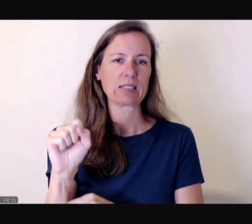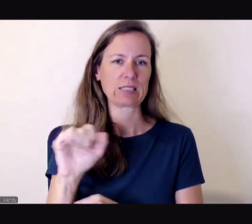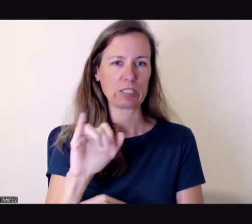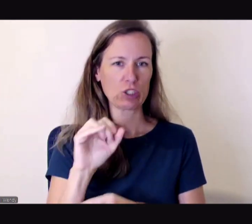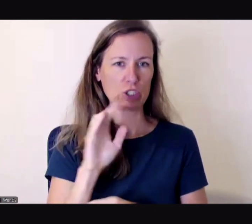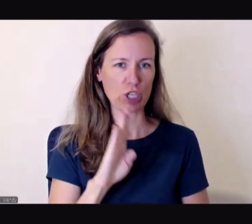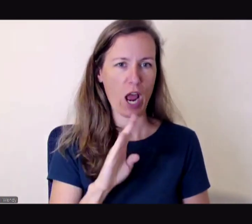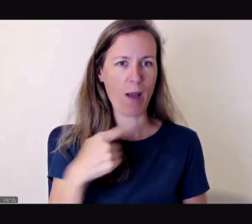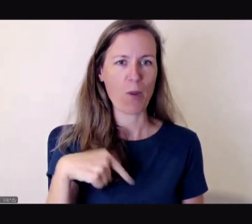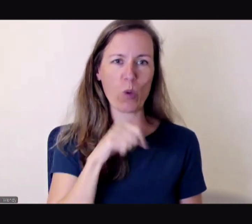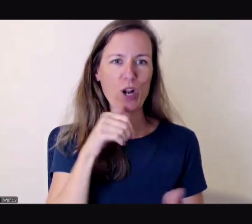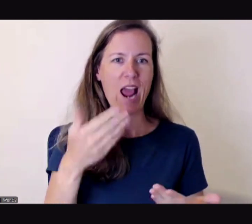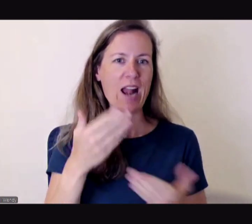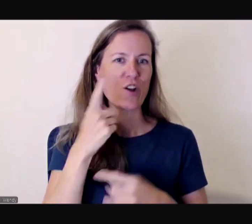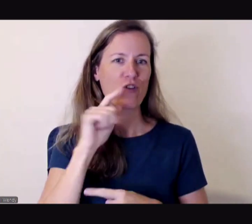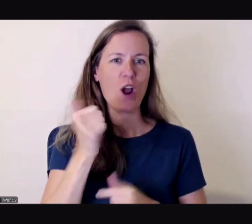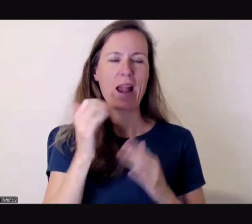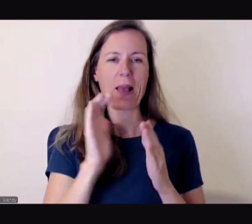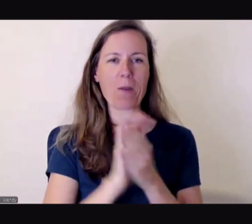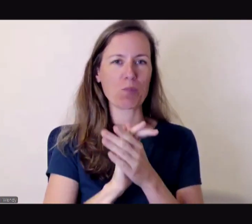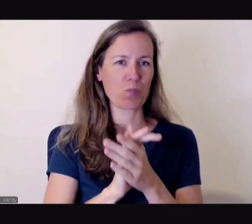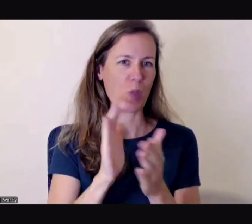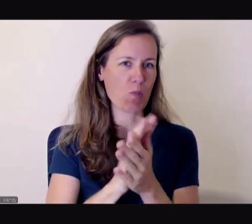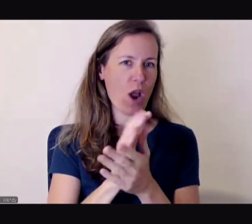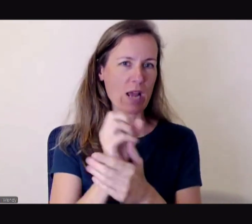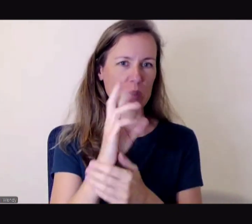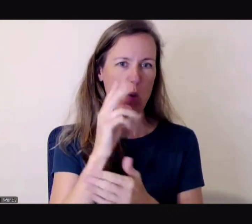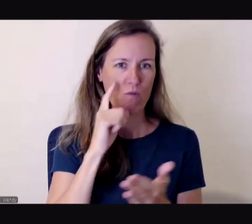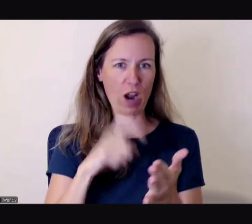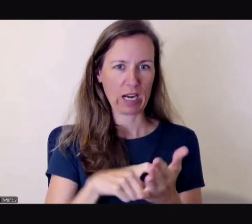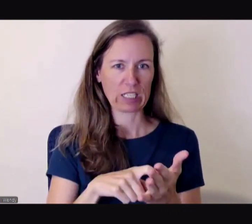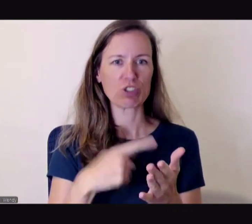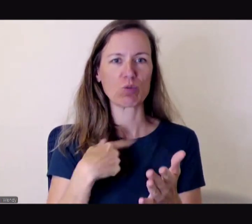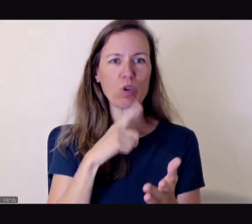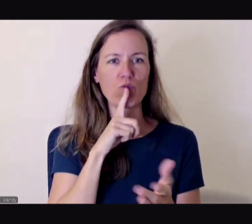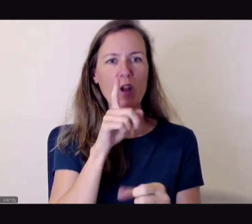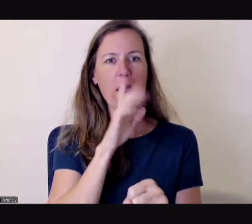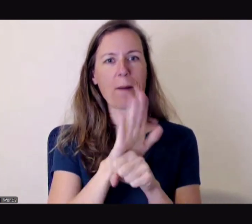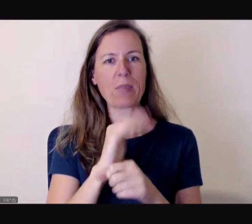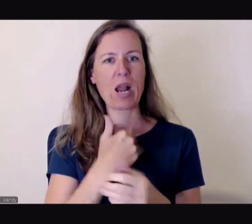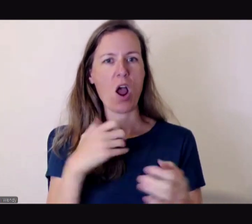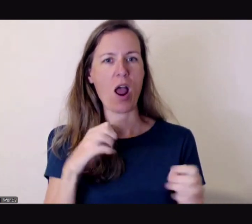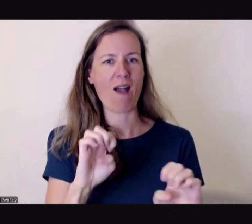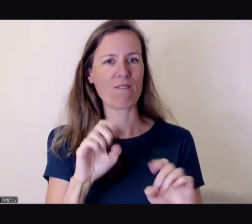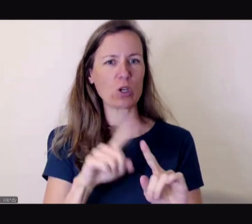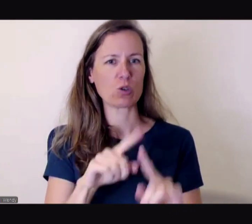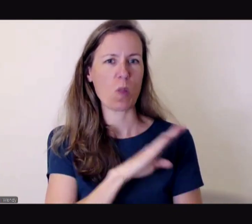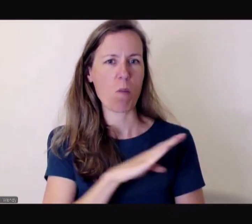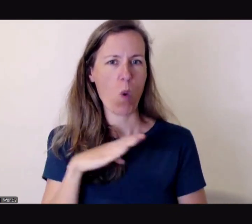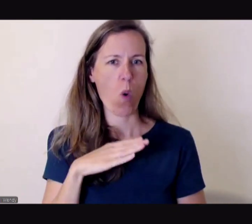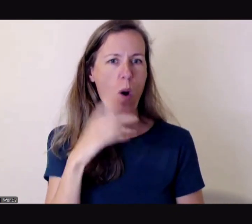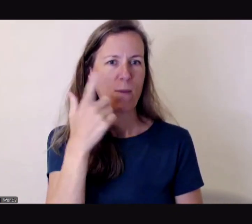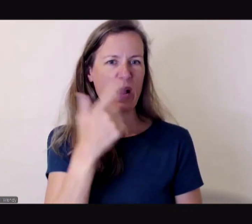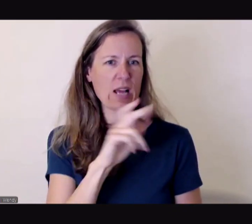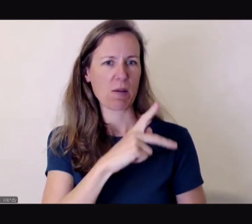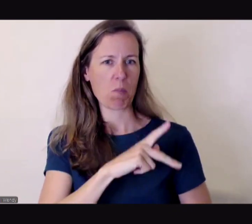personally rewarding to give back to the town in this way, because we love our town.